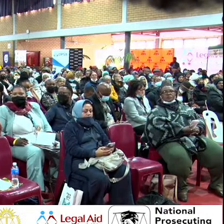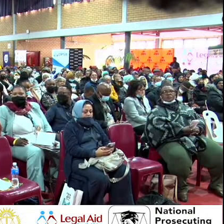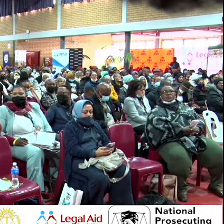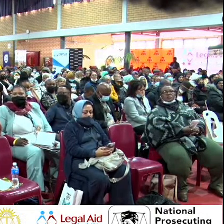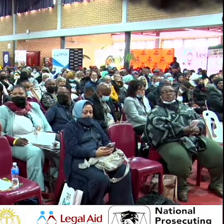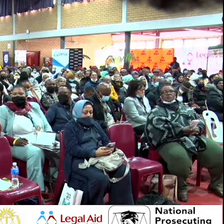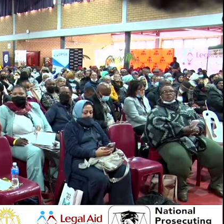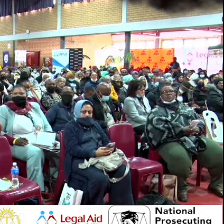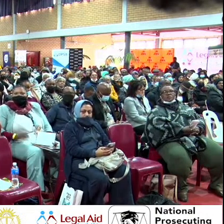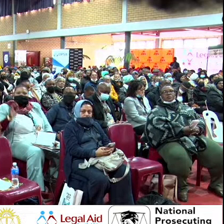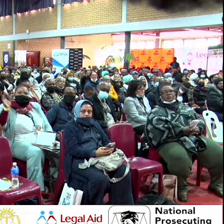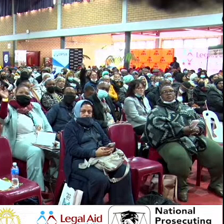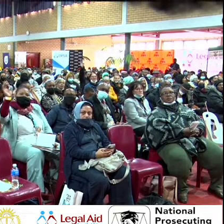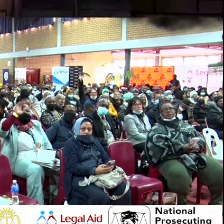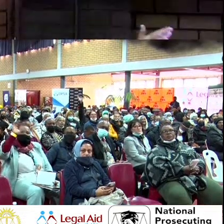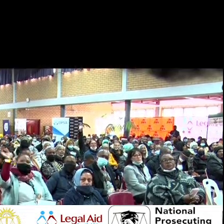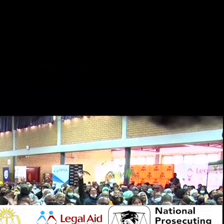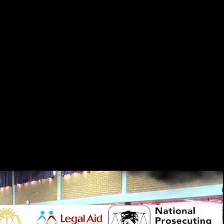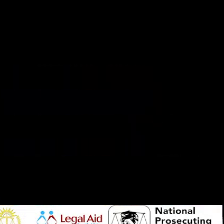Good morning, everybody.